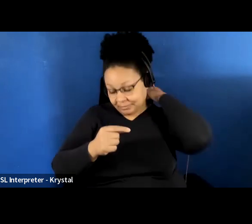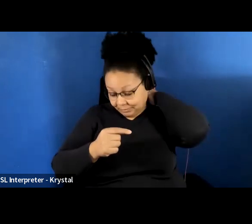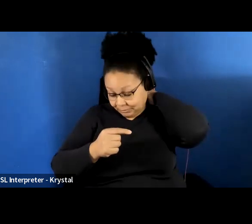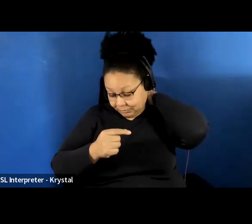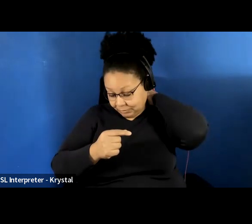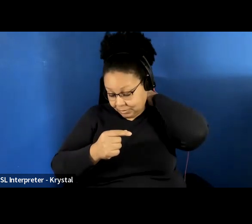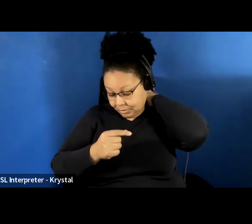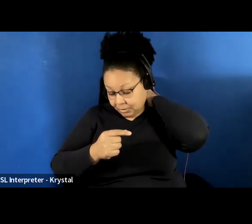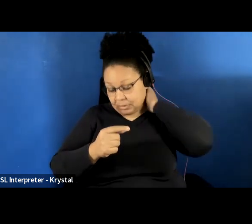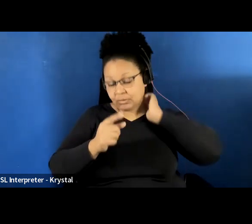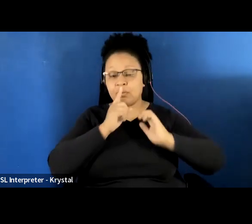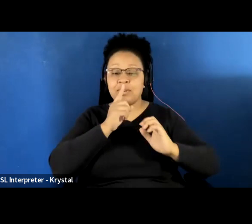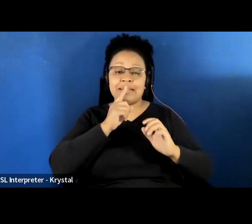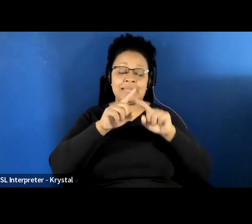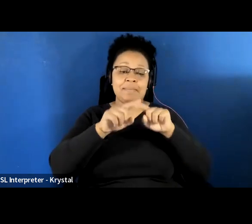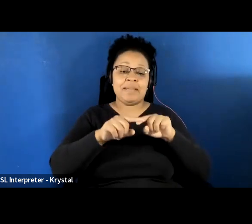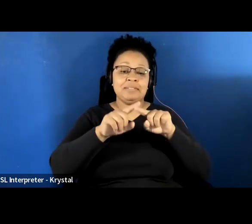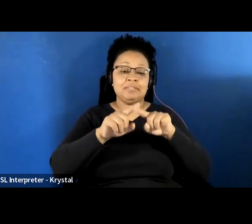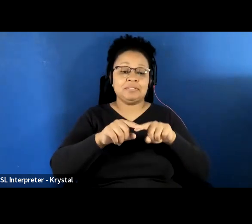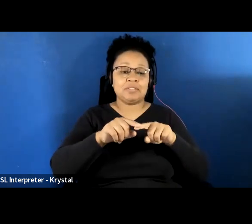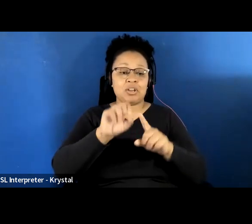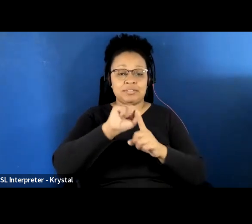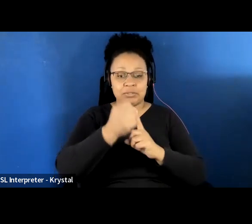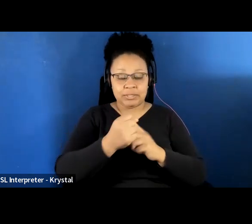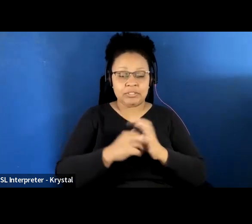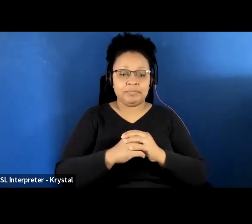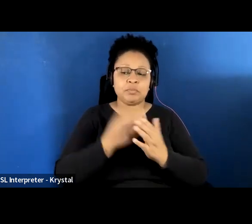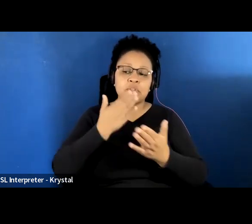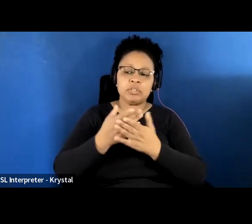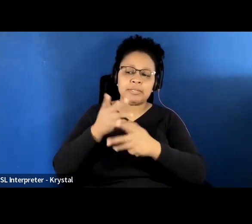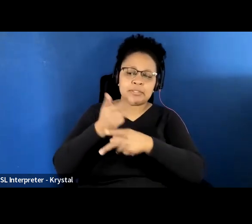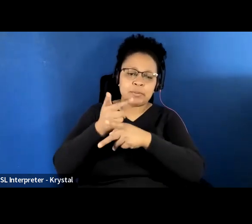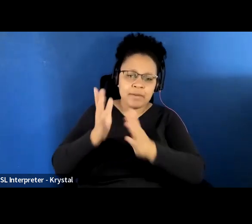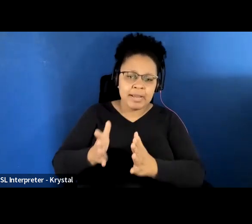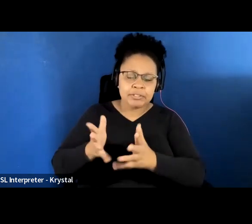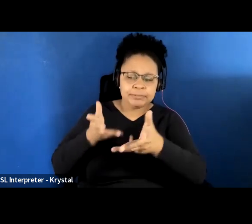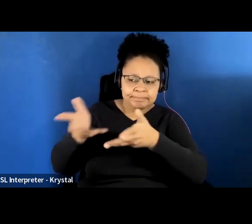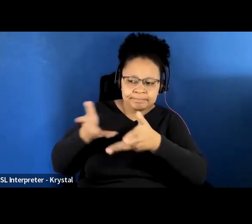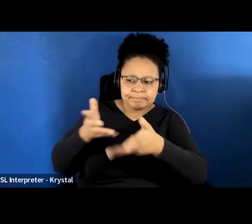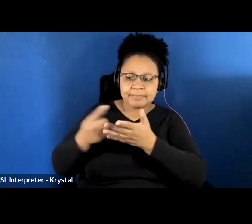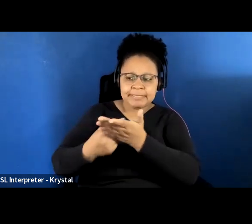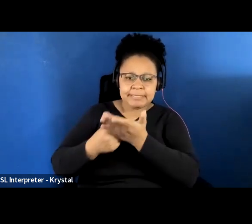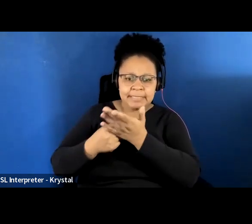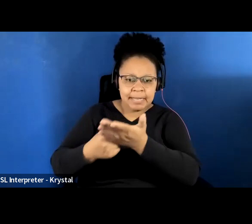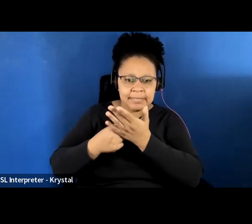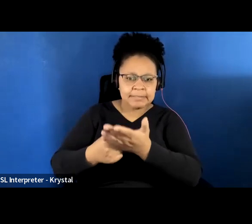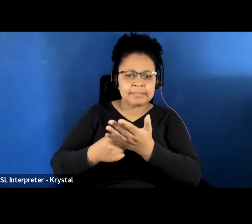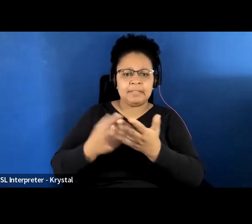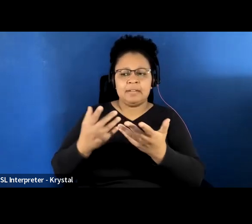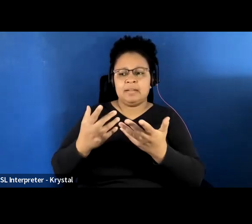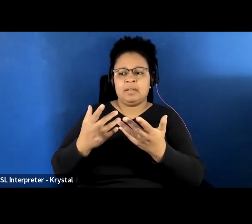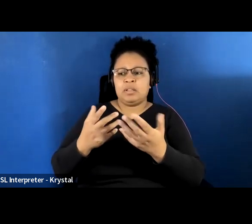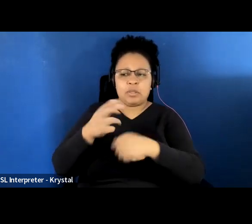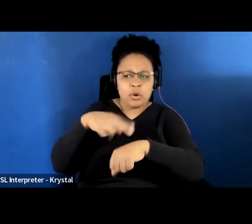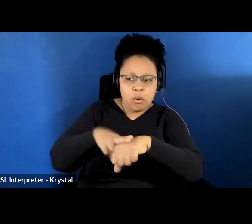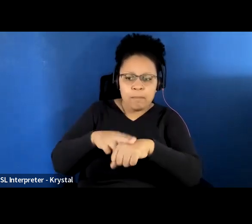situation, but it's good to talk to your supervisor or other people that are doing home visits in your agency to get a sense of like, what is the normal?